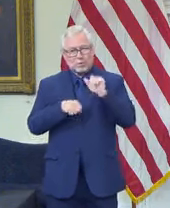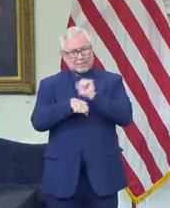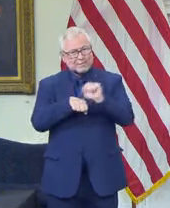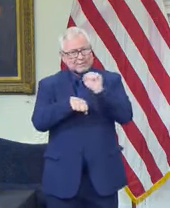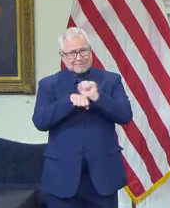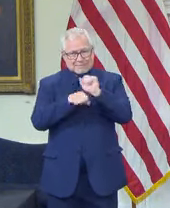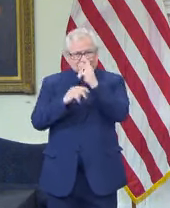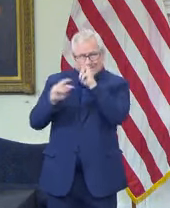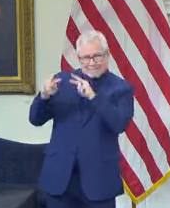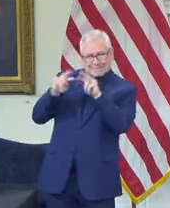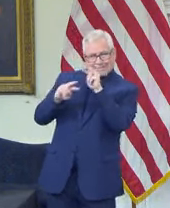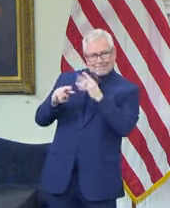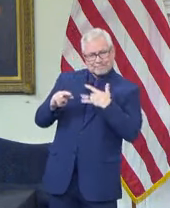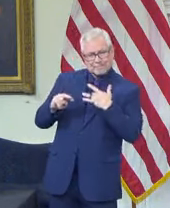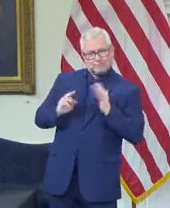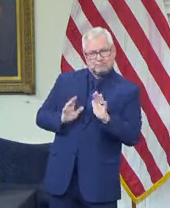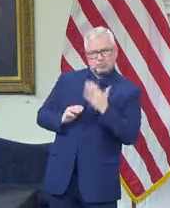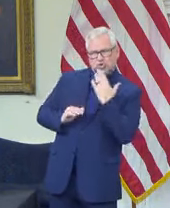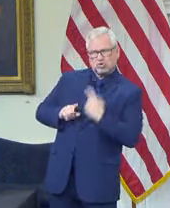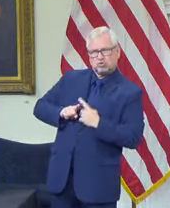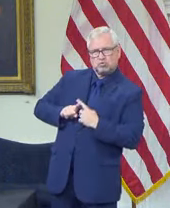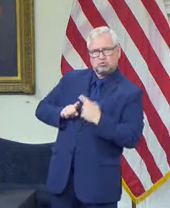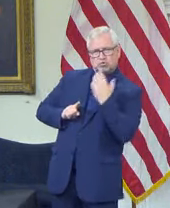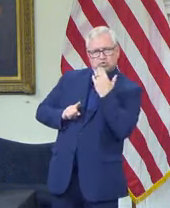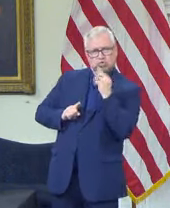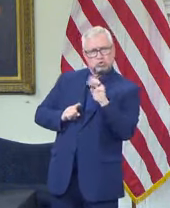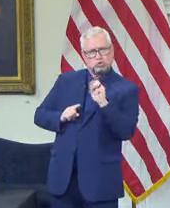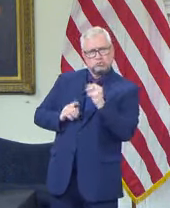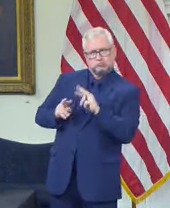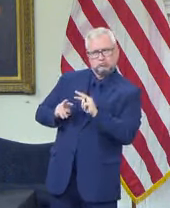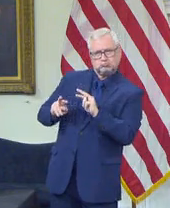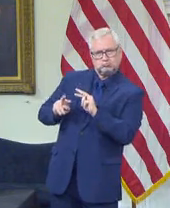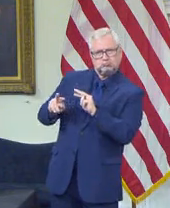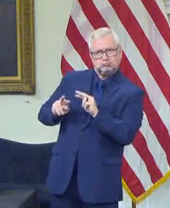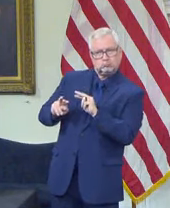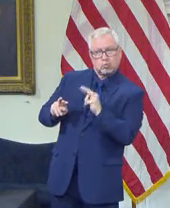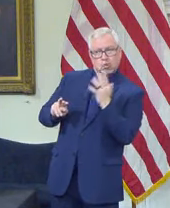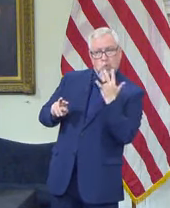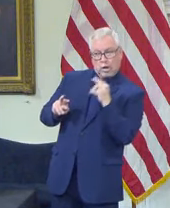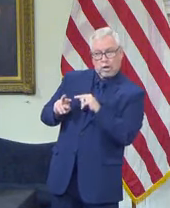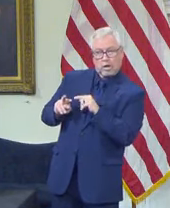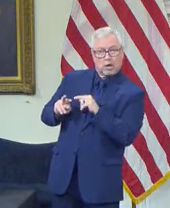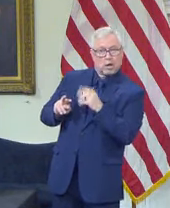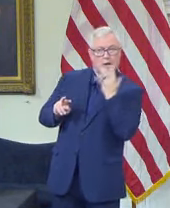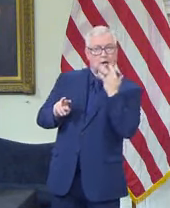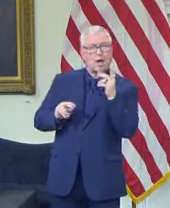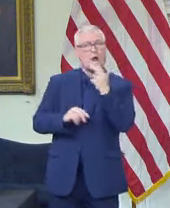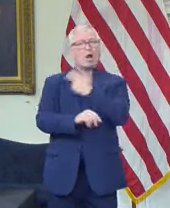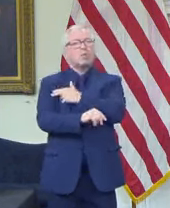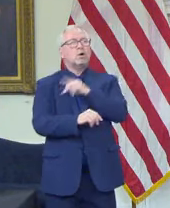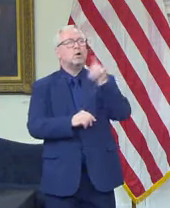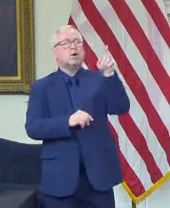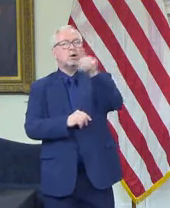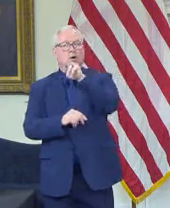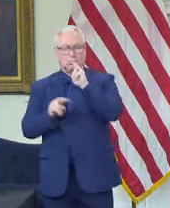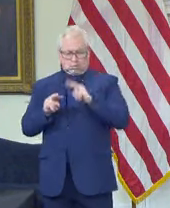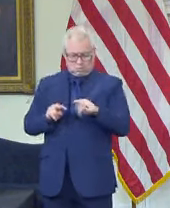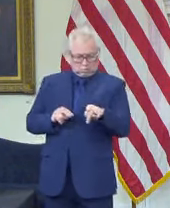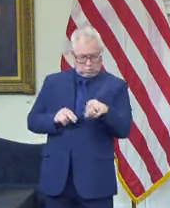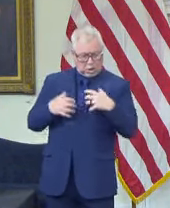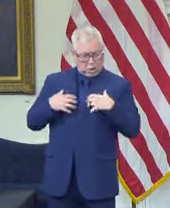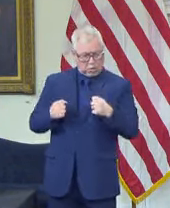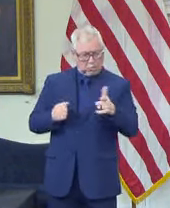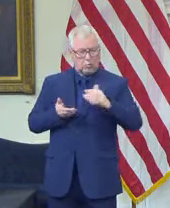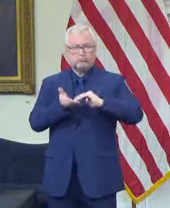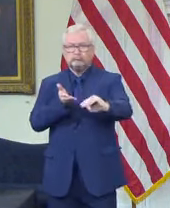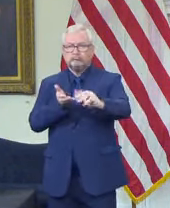both a result of a decline in admissions and an increase in discharges. We're getting folks healthier and out of the